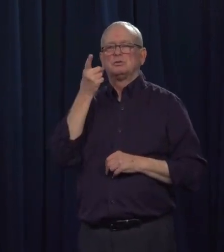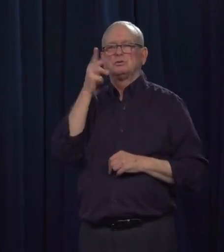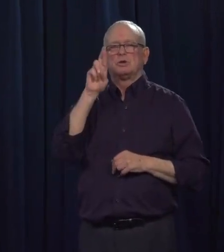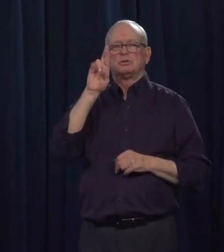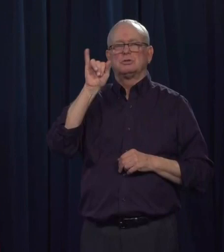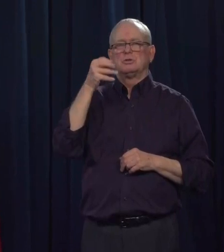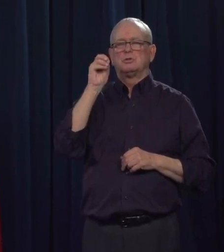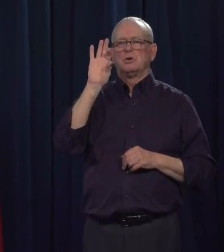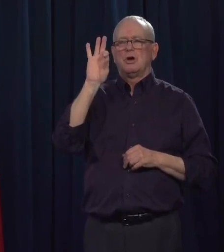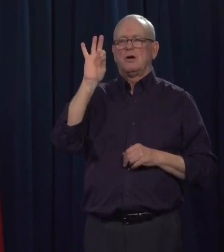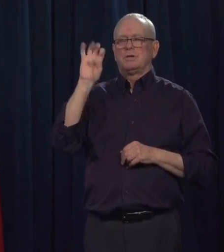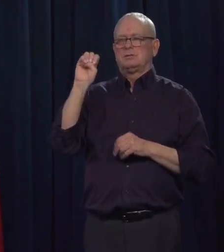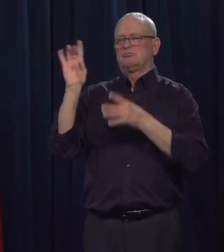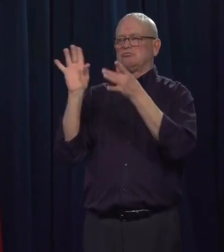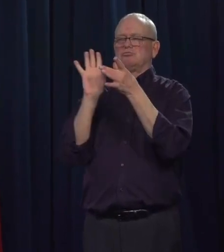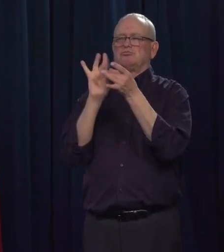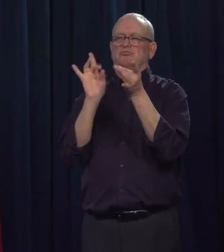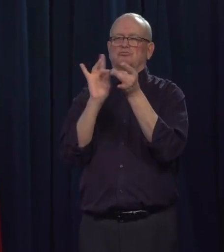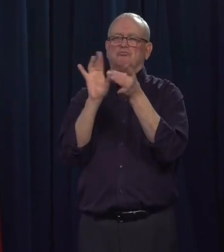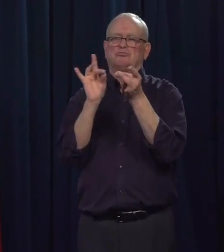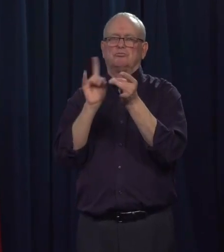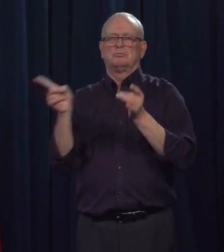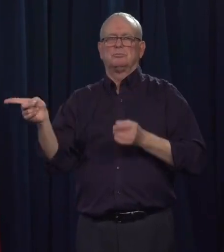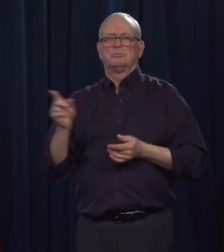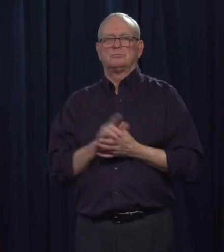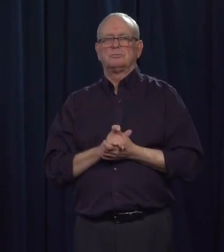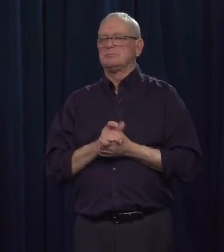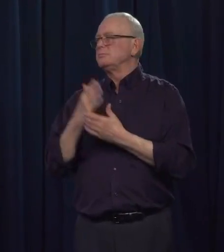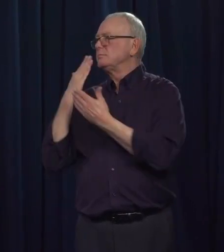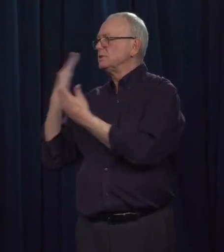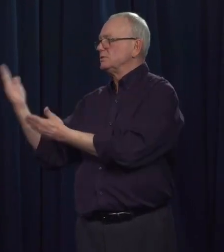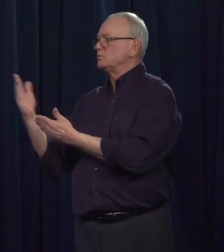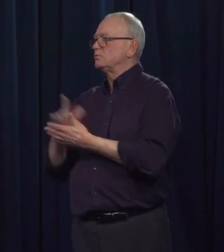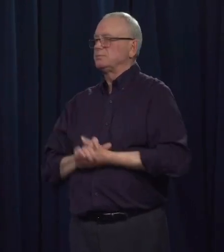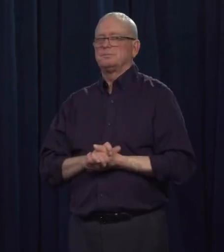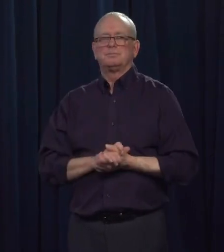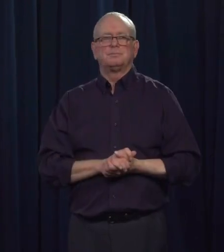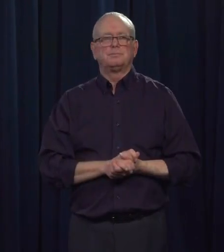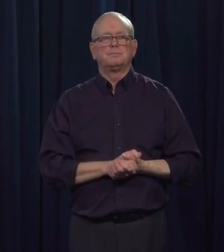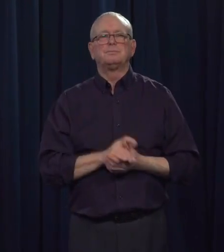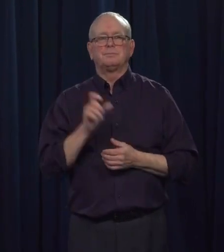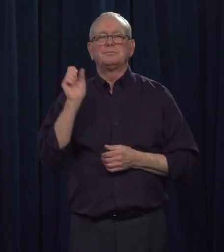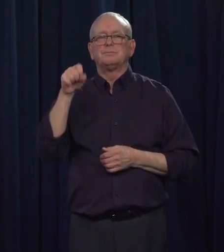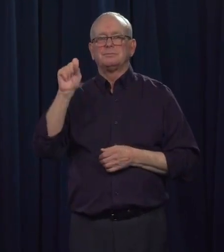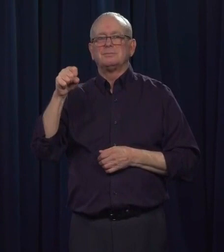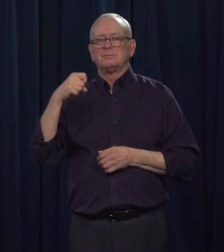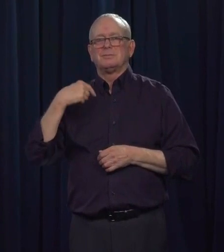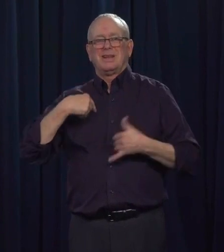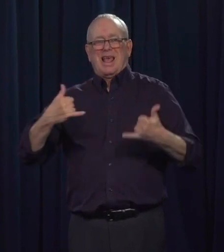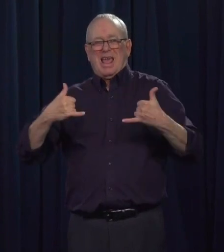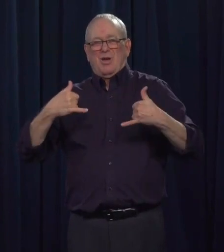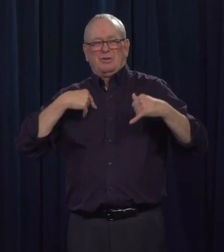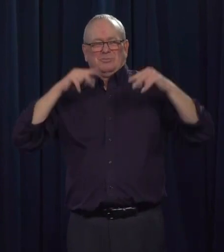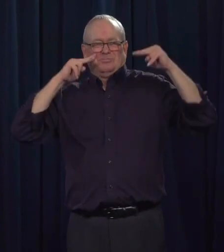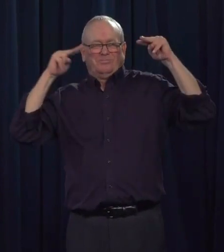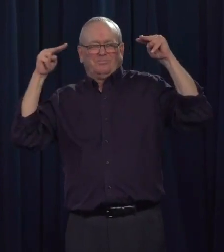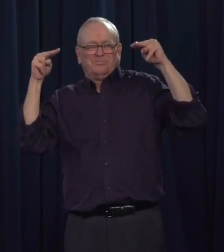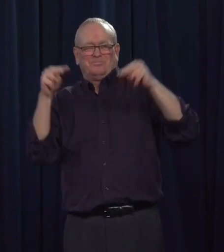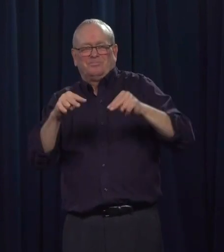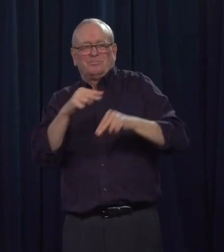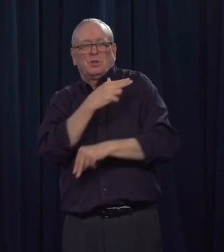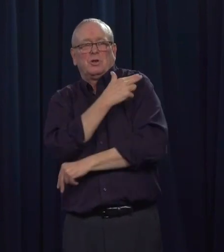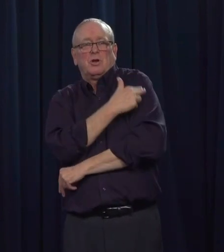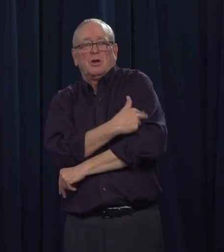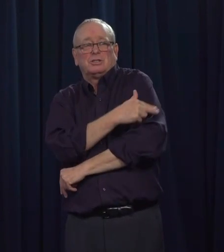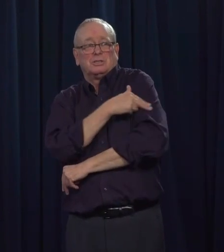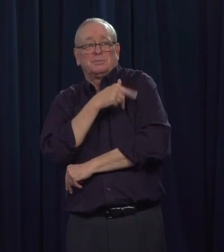Thank you, Dr. Hinshaw. So as Dr. Hinshaw has said, we are looking at capacity both inside the hospital and outside of our